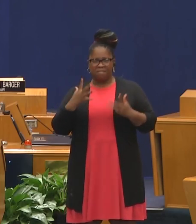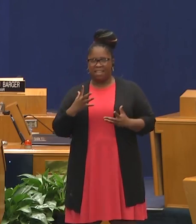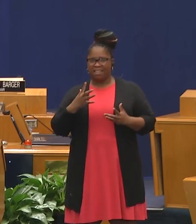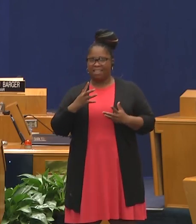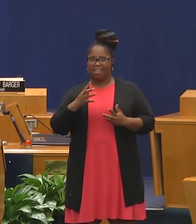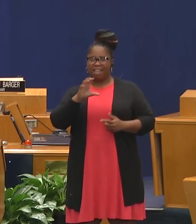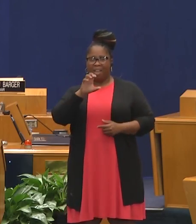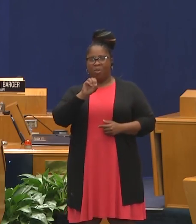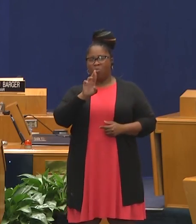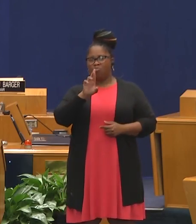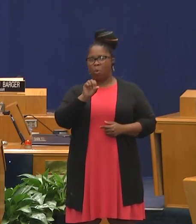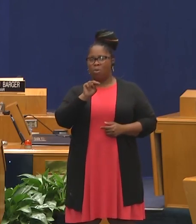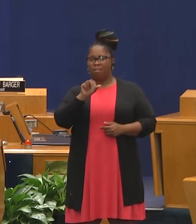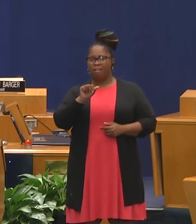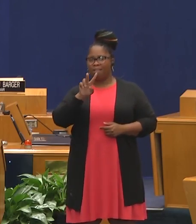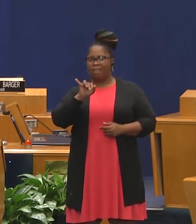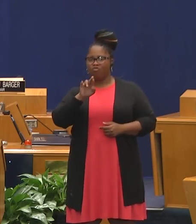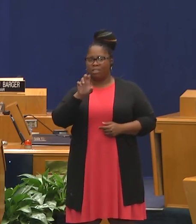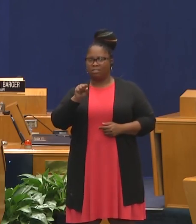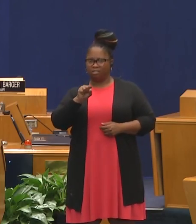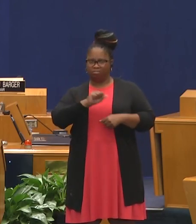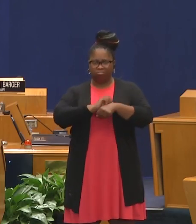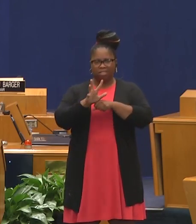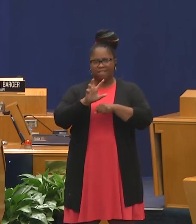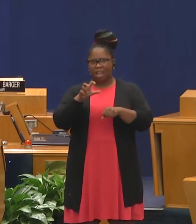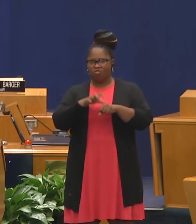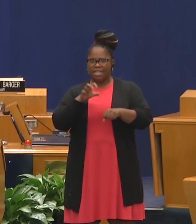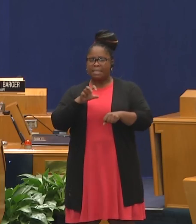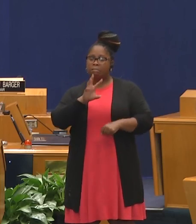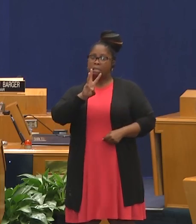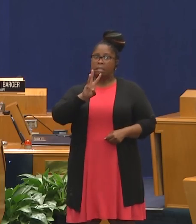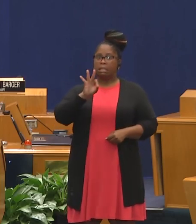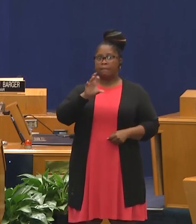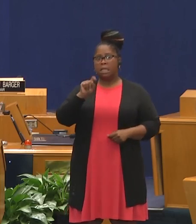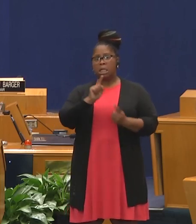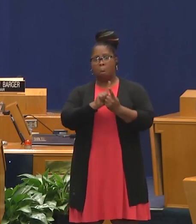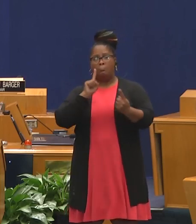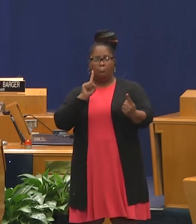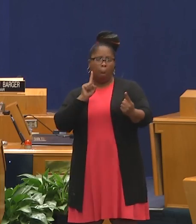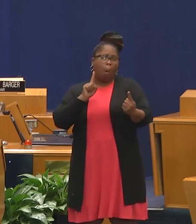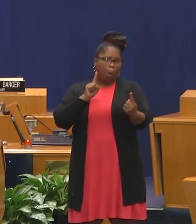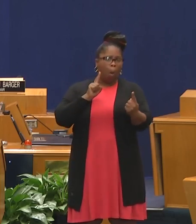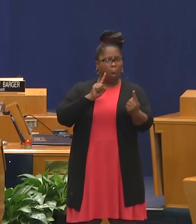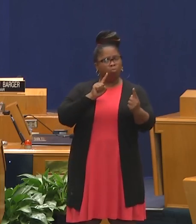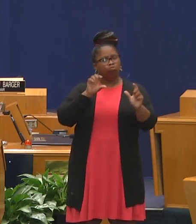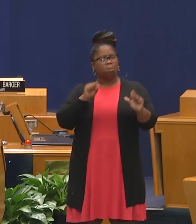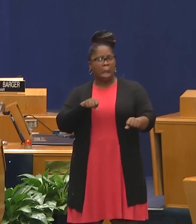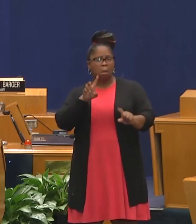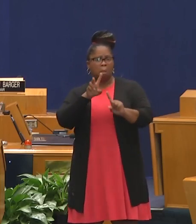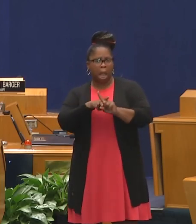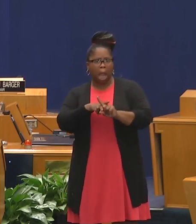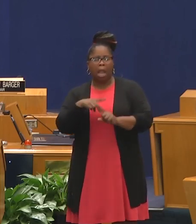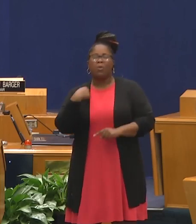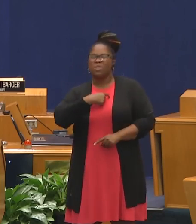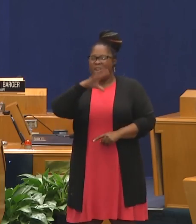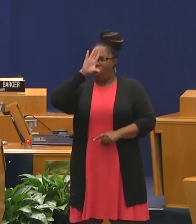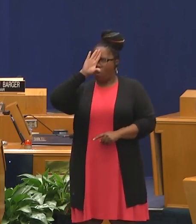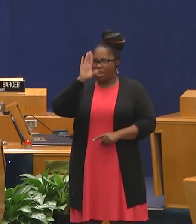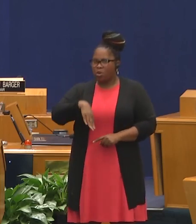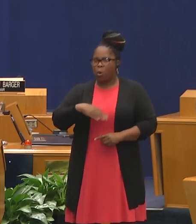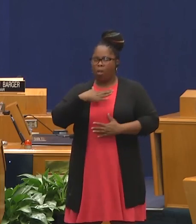6 foot distance is a practical distance. It's a distance that we know respiratory droplets